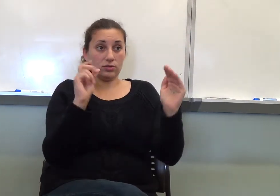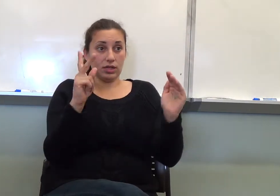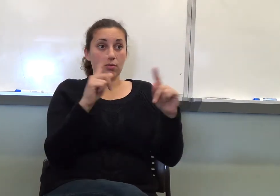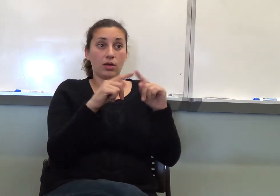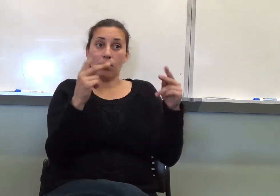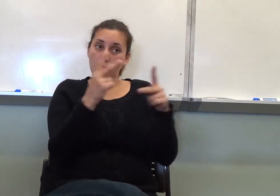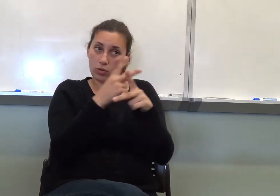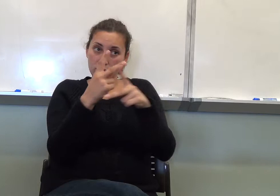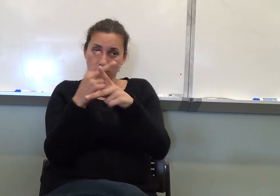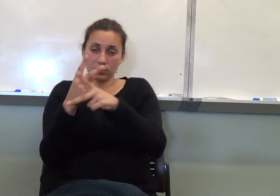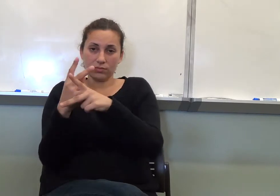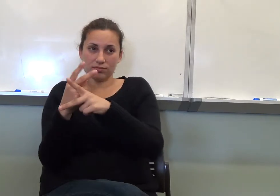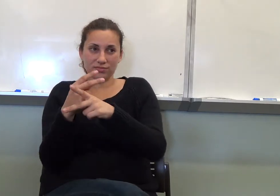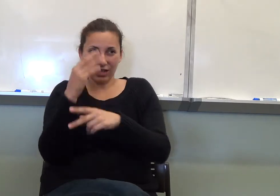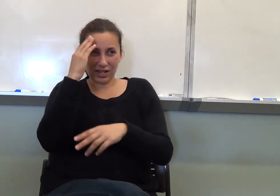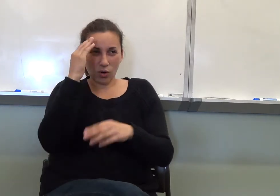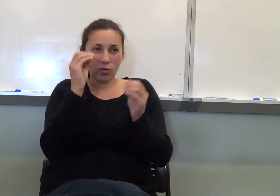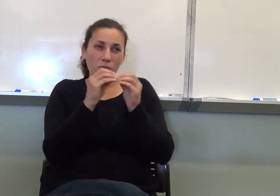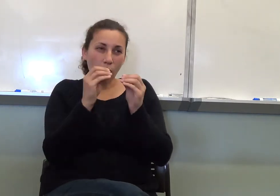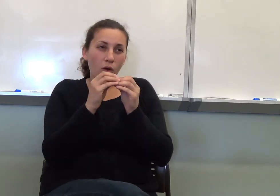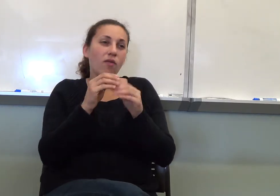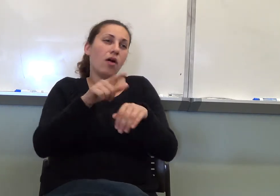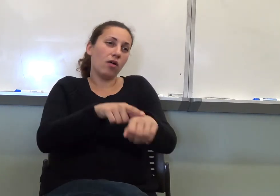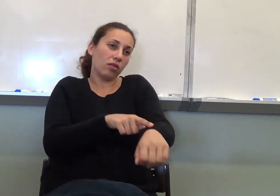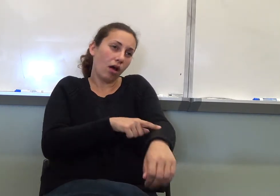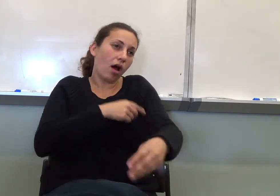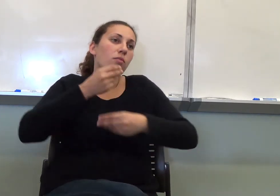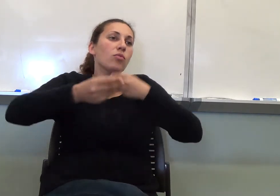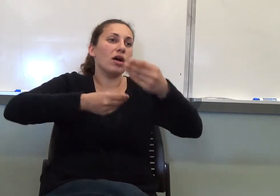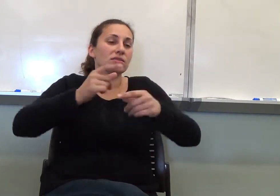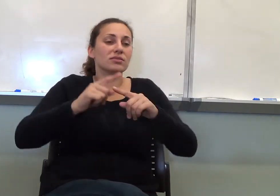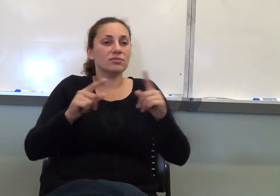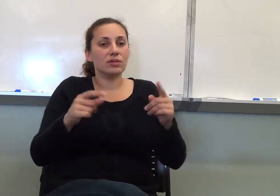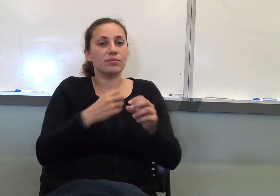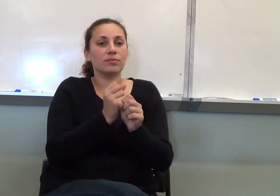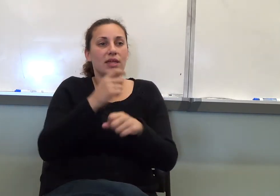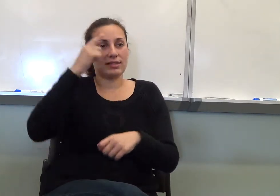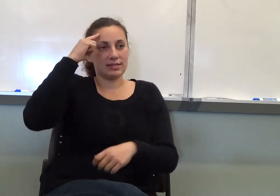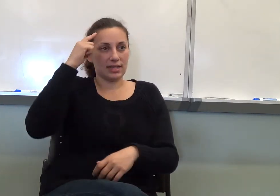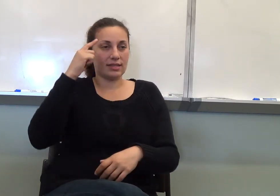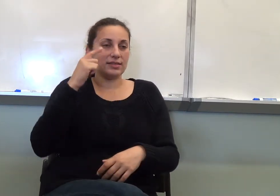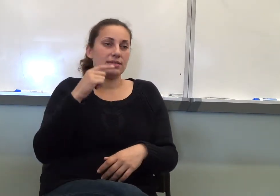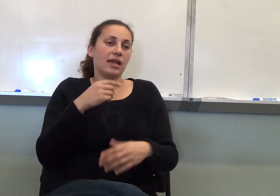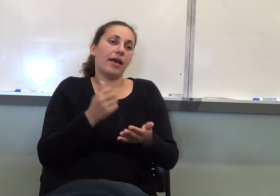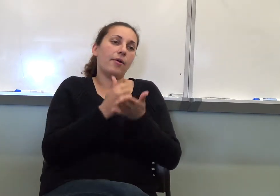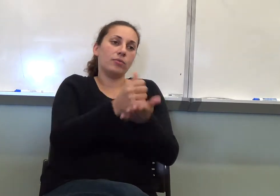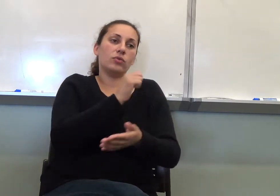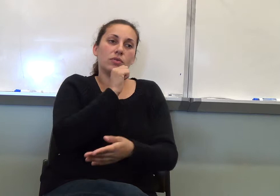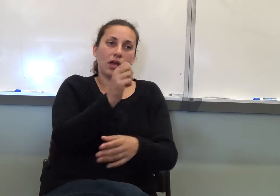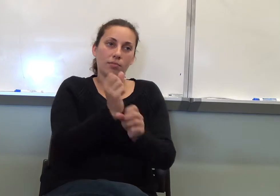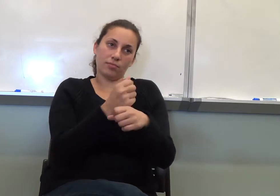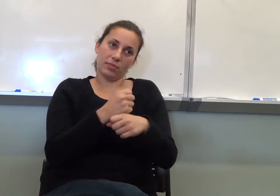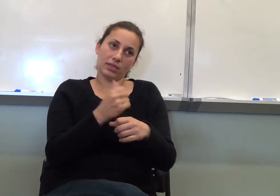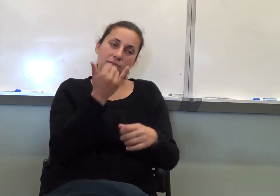little bit longer to do it that way, but it makes more sense in terms of not making a mistake. So I'm gonna bring the 4